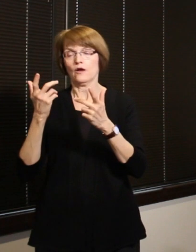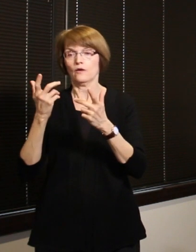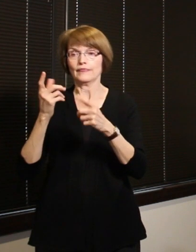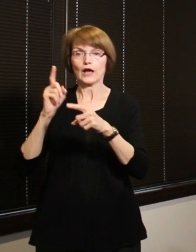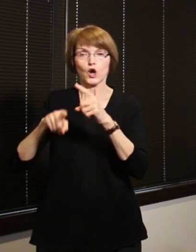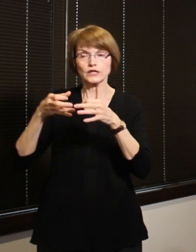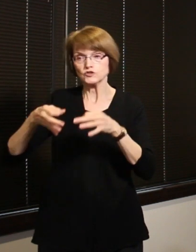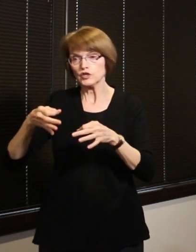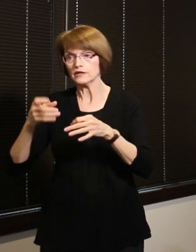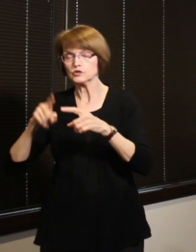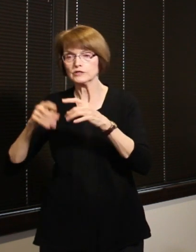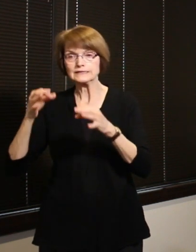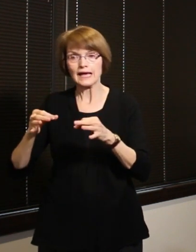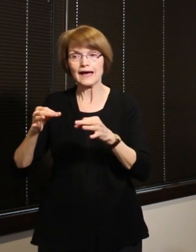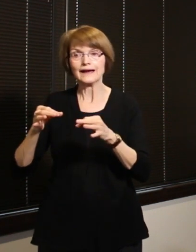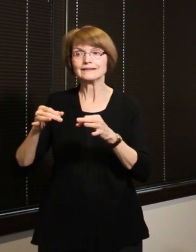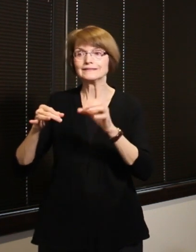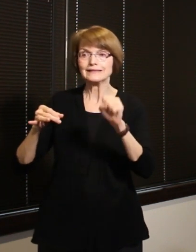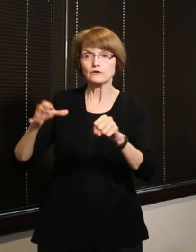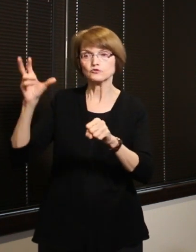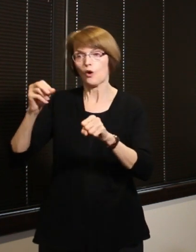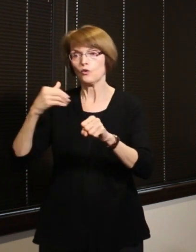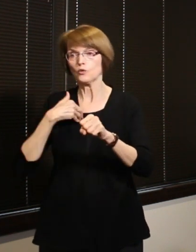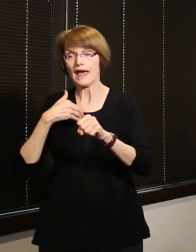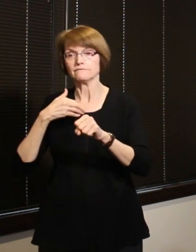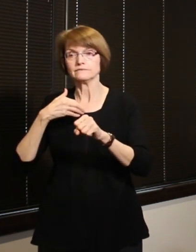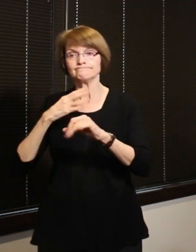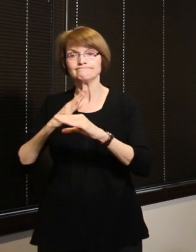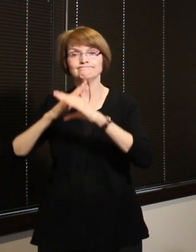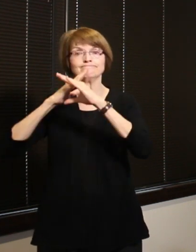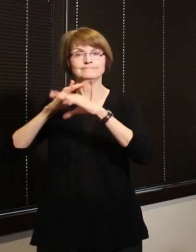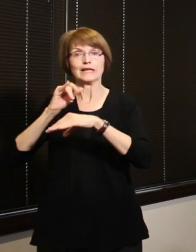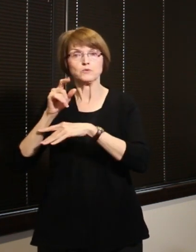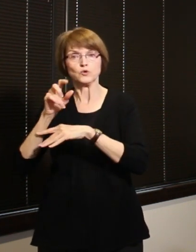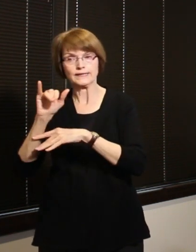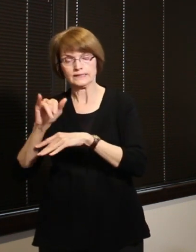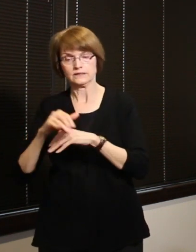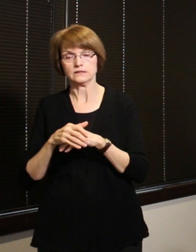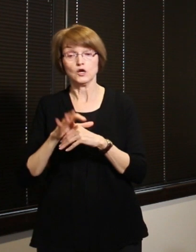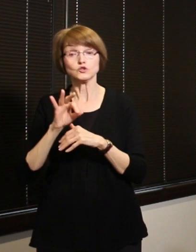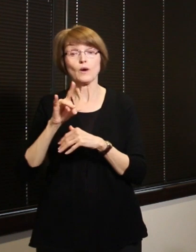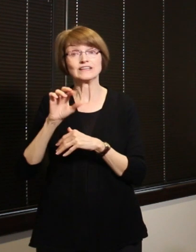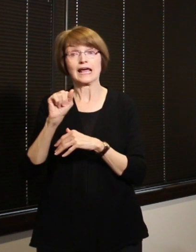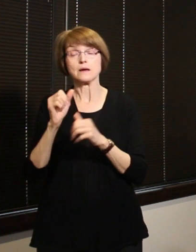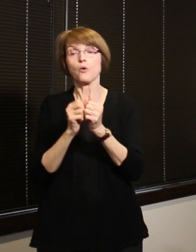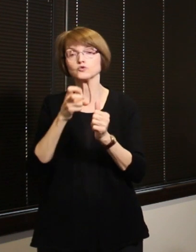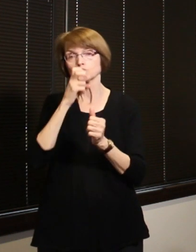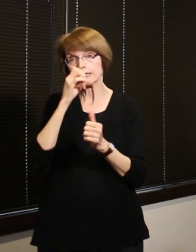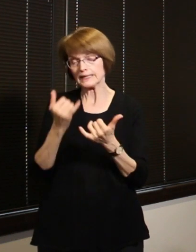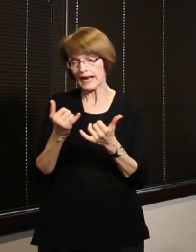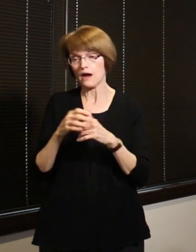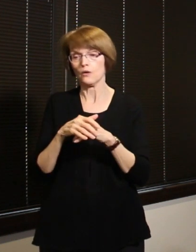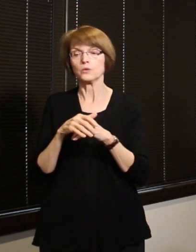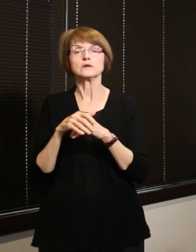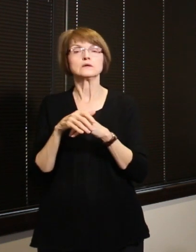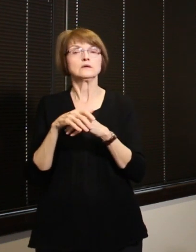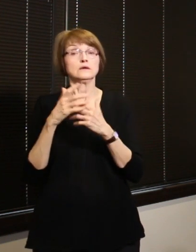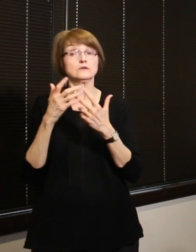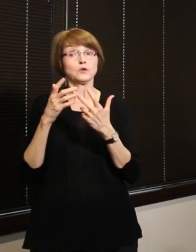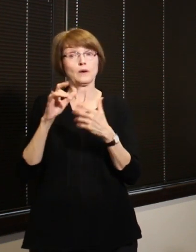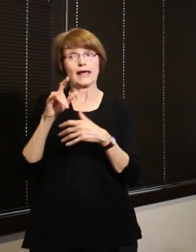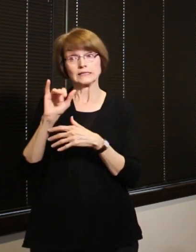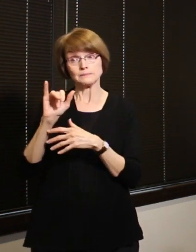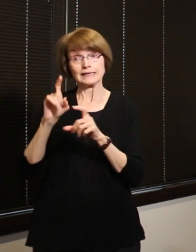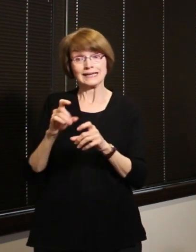not. So the FDA has tightened those up a bit. There have been validation studies, particularly on the ones that are run